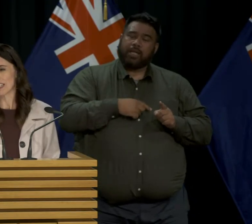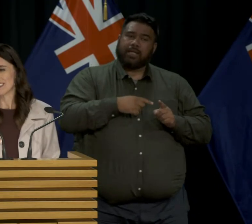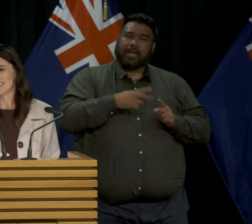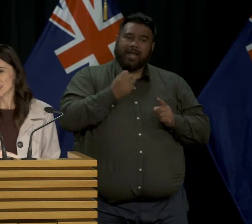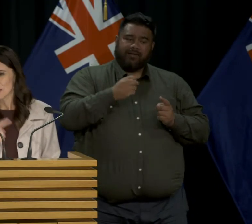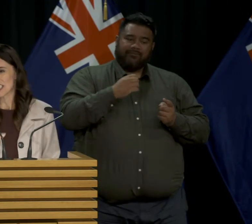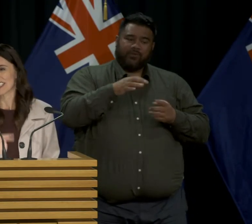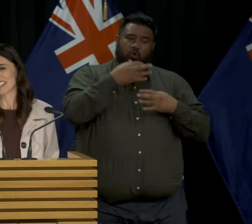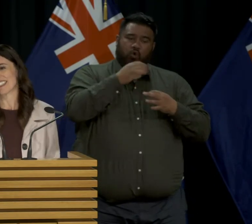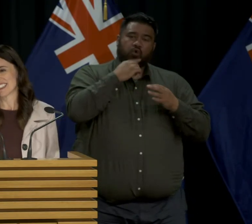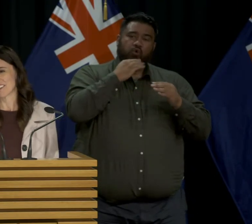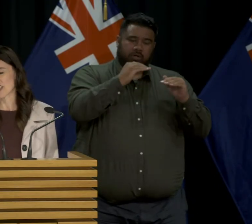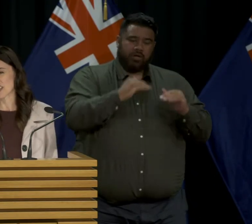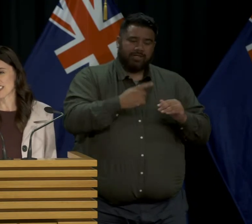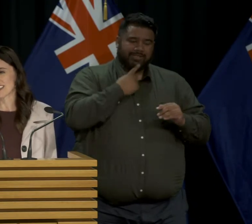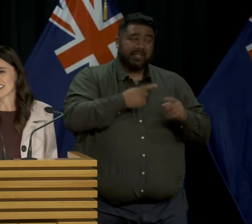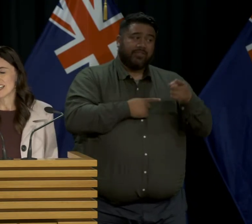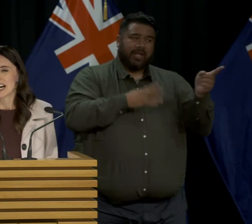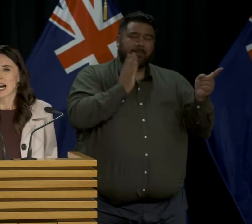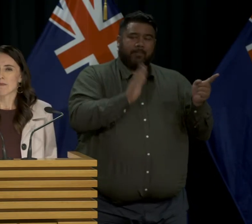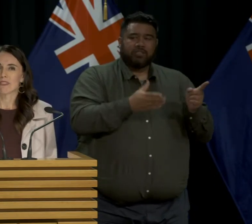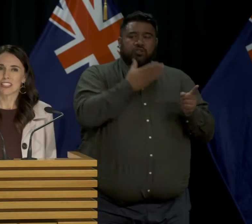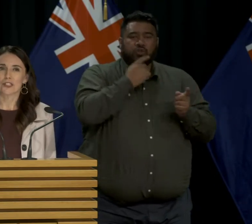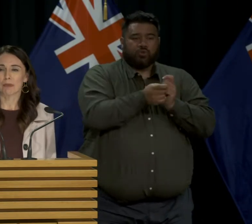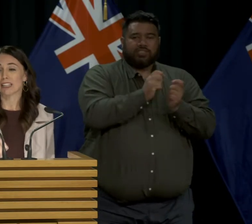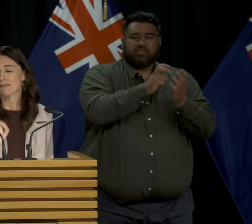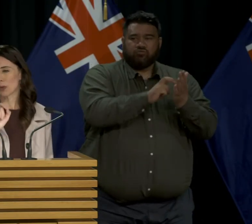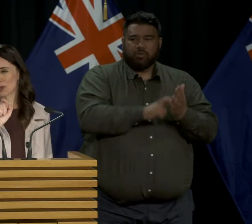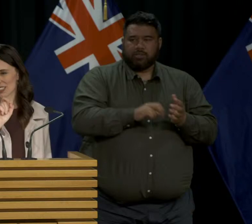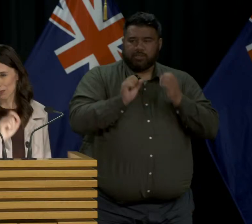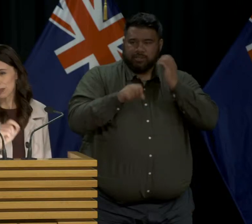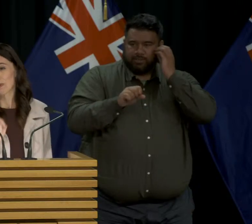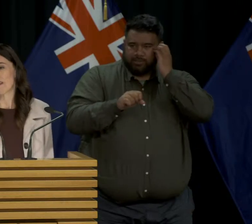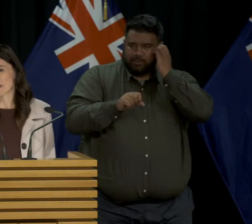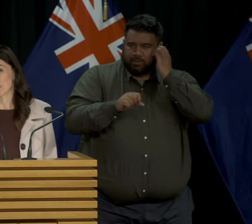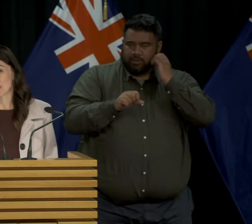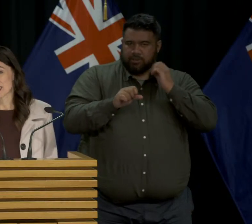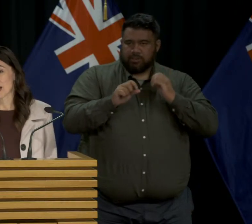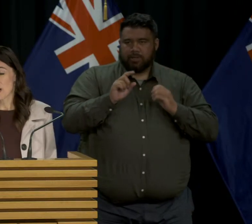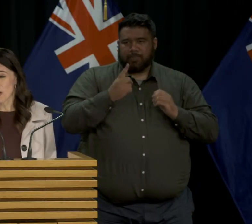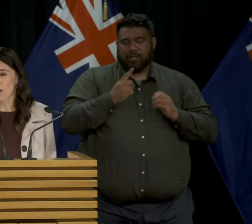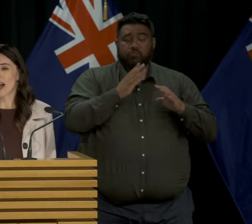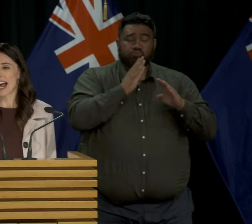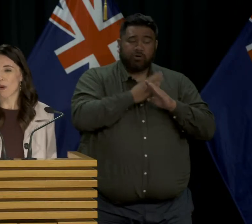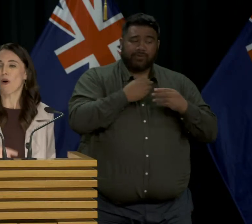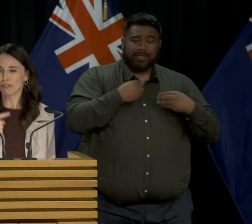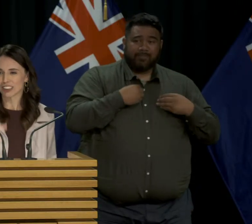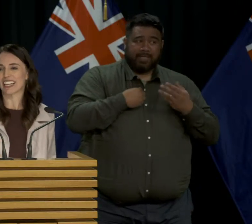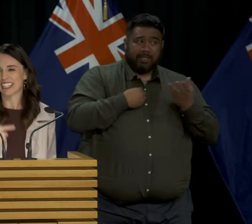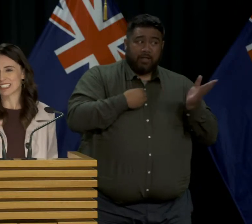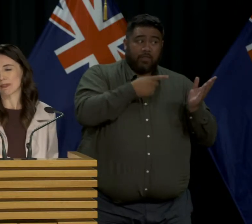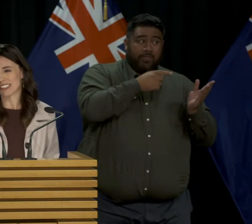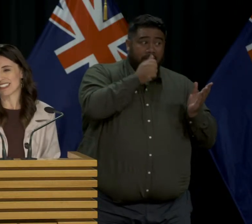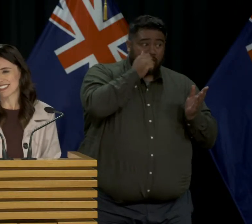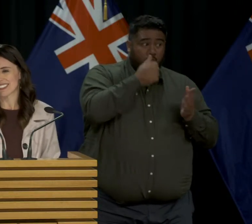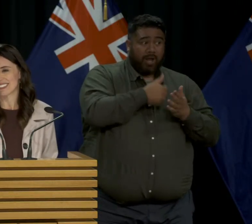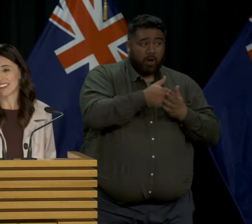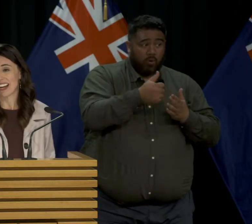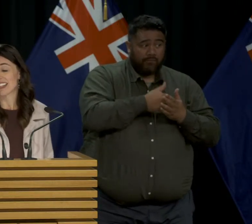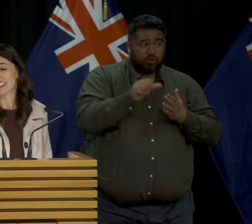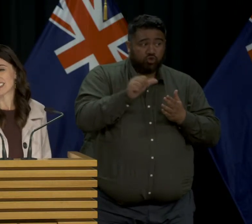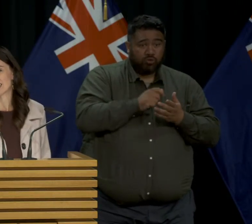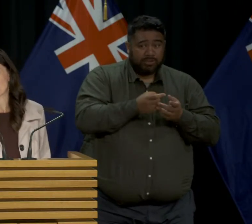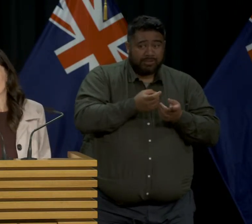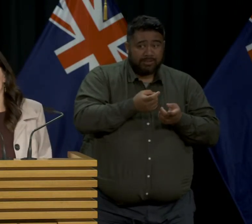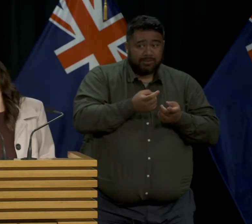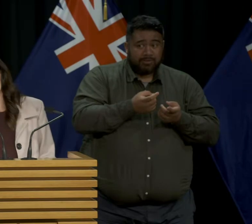everyone to be using that testing register. The issue being, of course, it would be the private employers that know how often they need to be tested